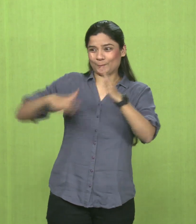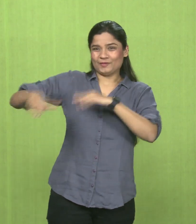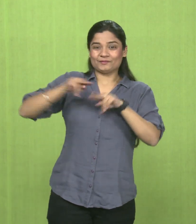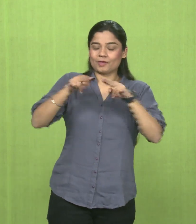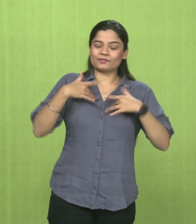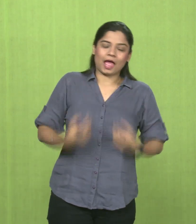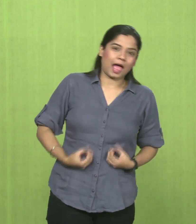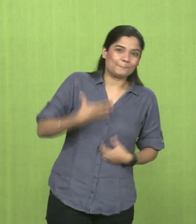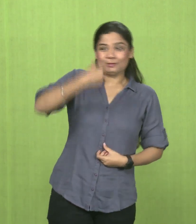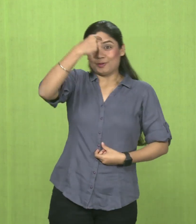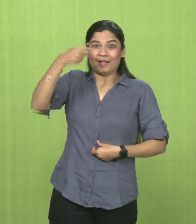move from that place.